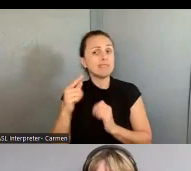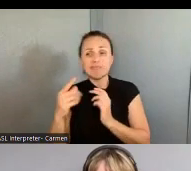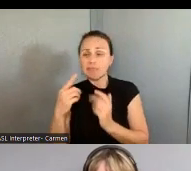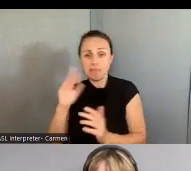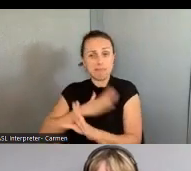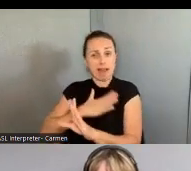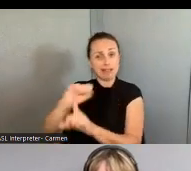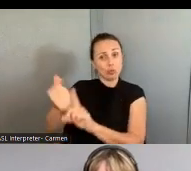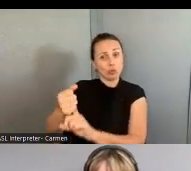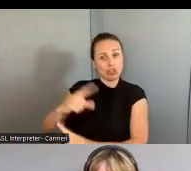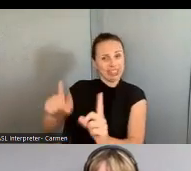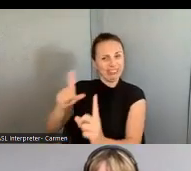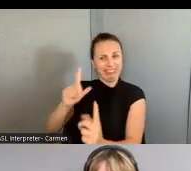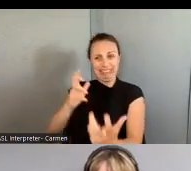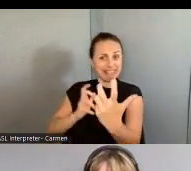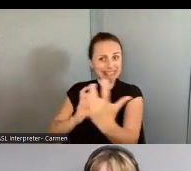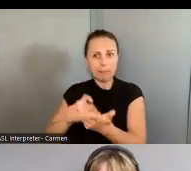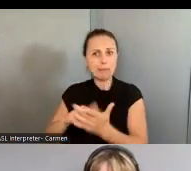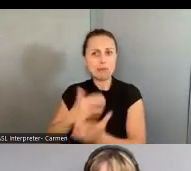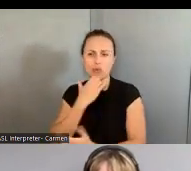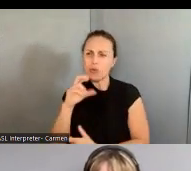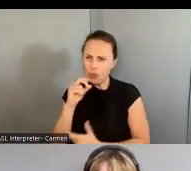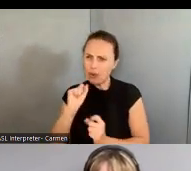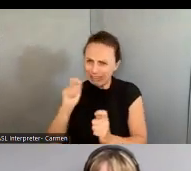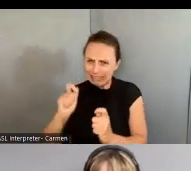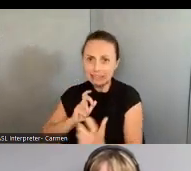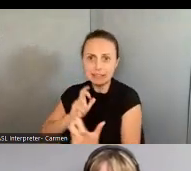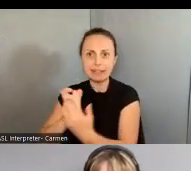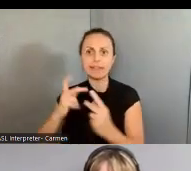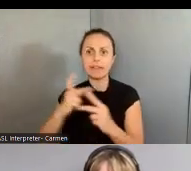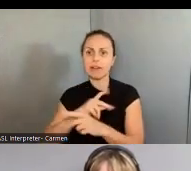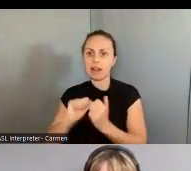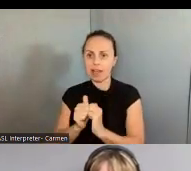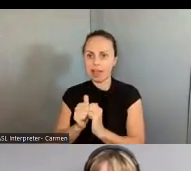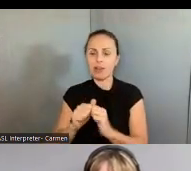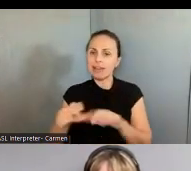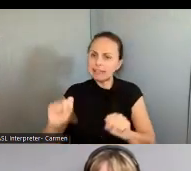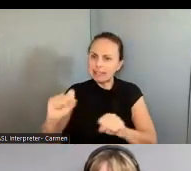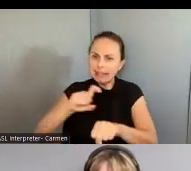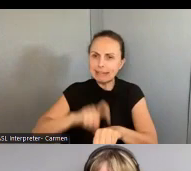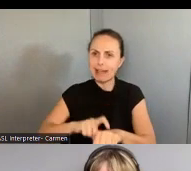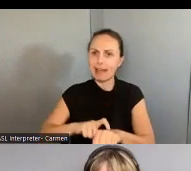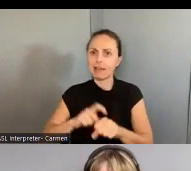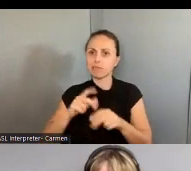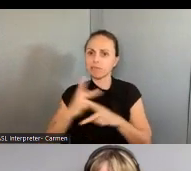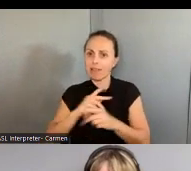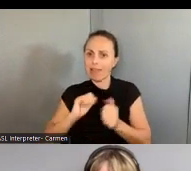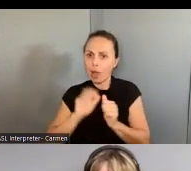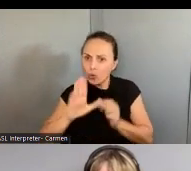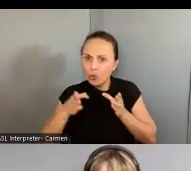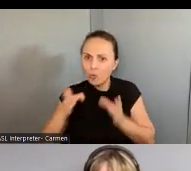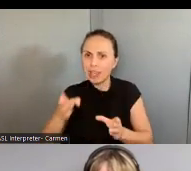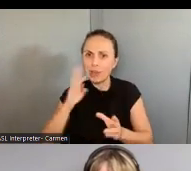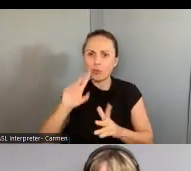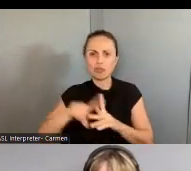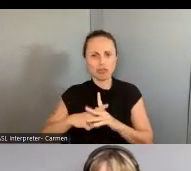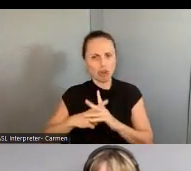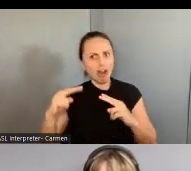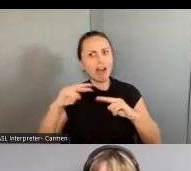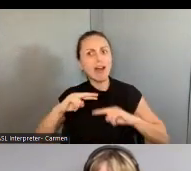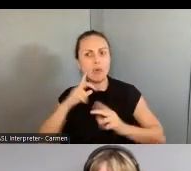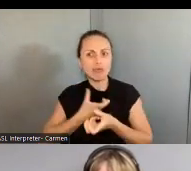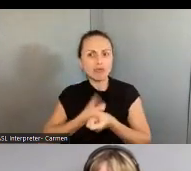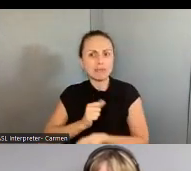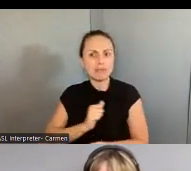it doesn't mean that it's wrong. Take that time to do that one thing your way. You're going to start learning to believe in yourself.